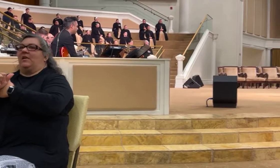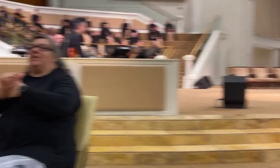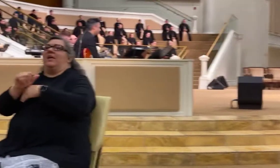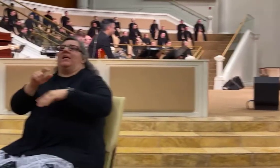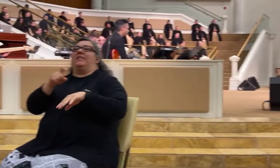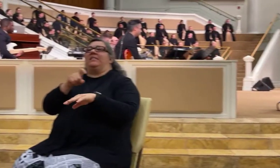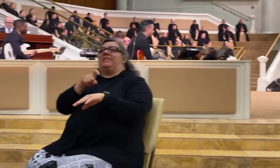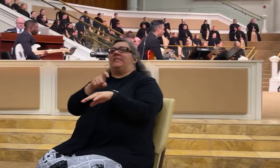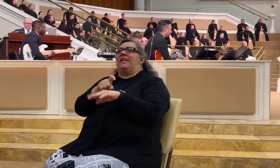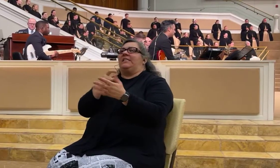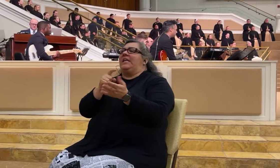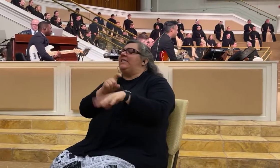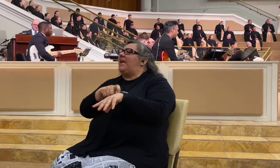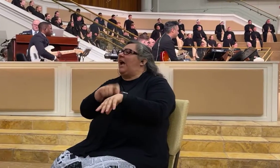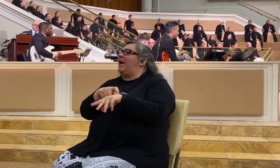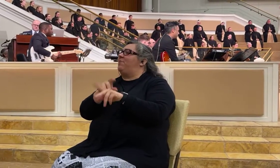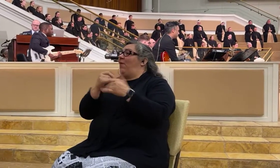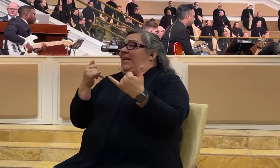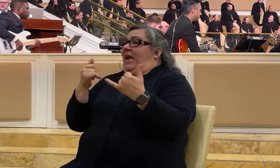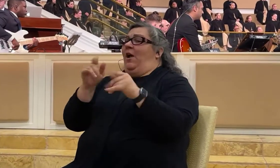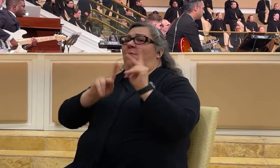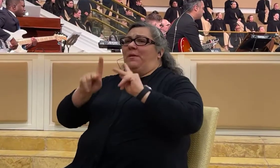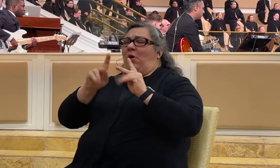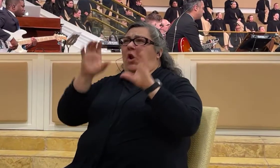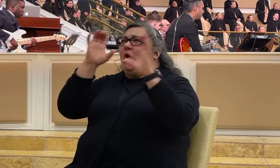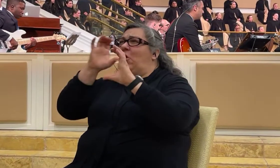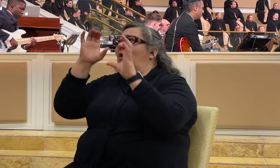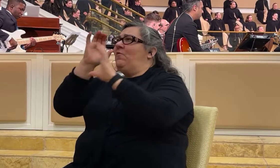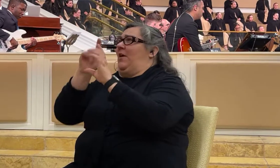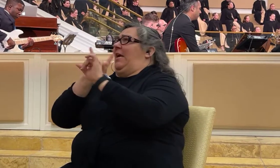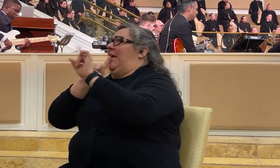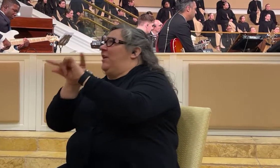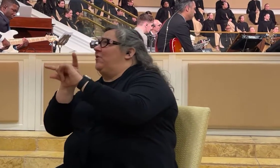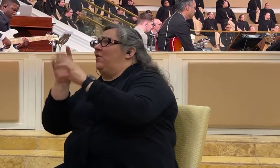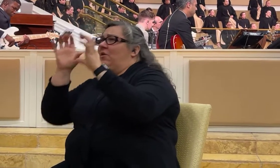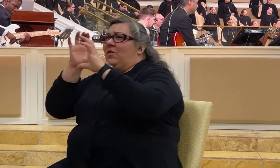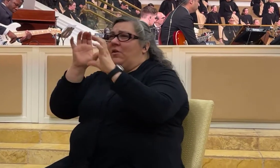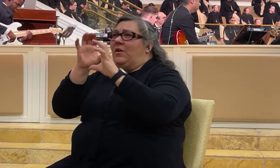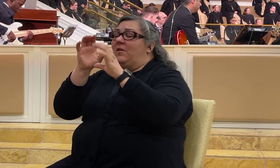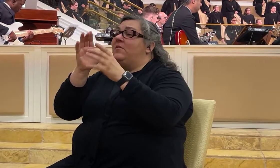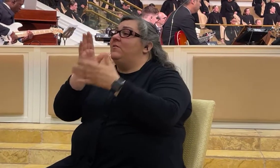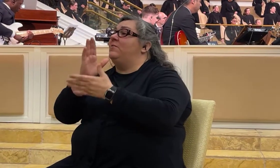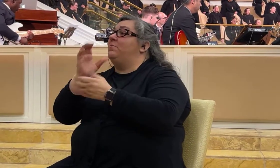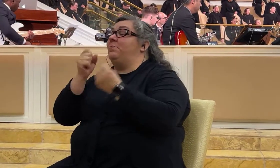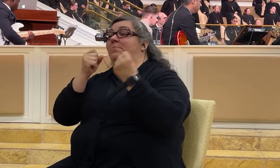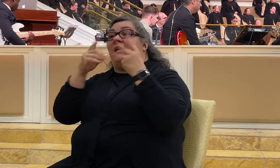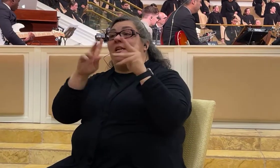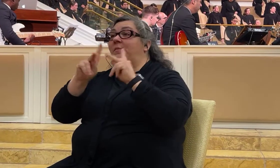It's time that a lot of people are looking for answers. It's time that a lot of people have abandoned the Bible.